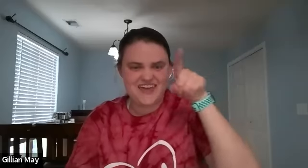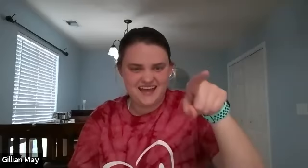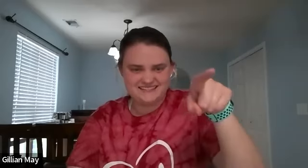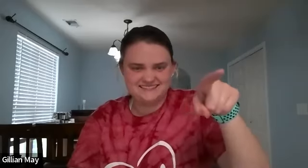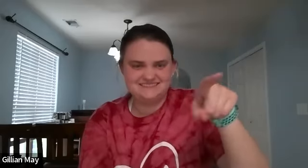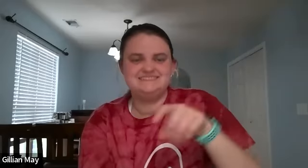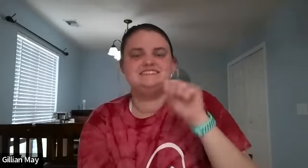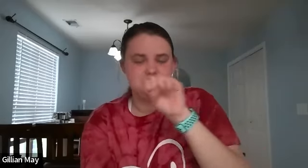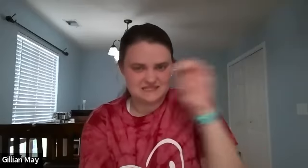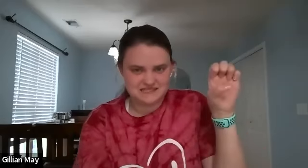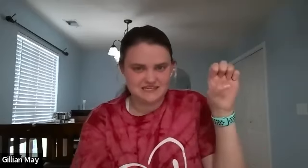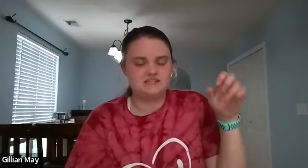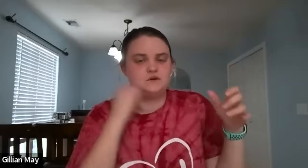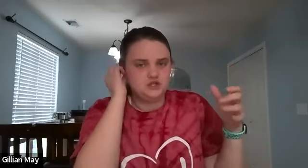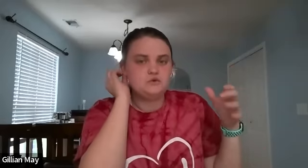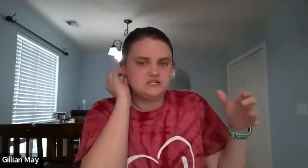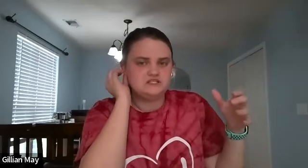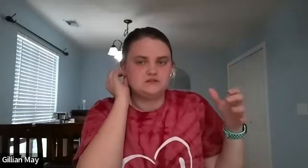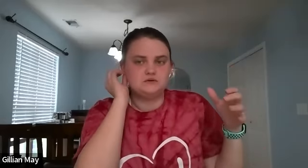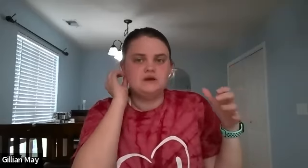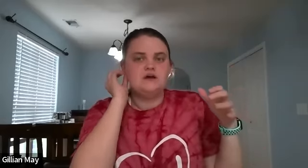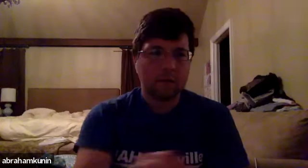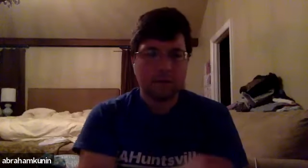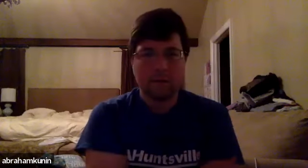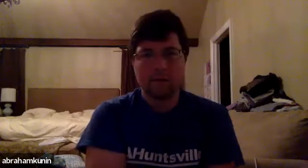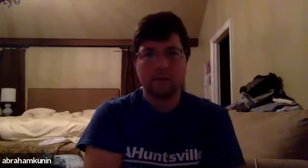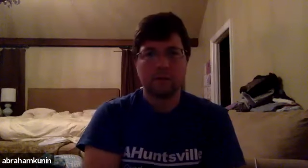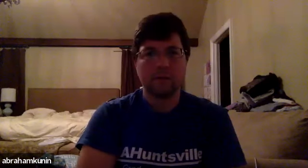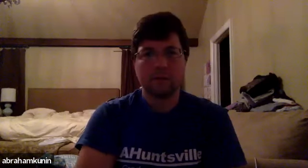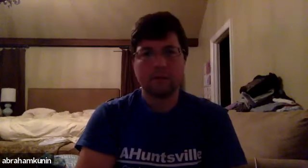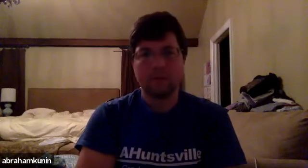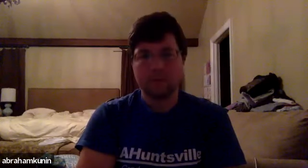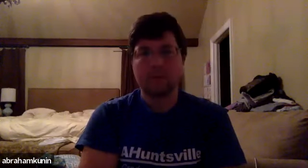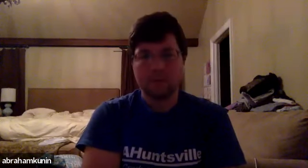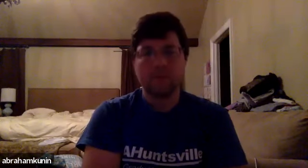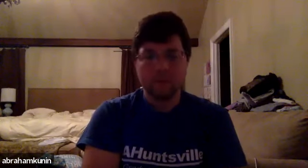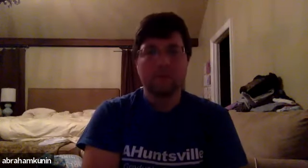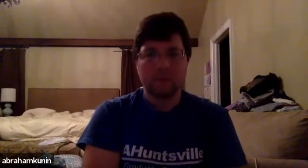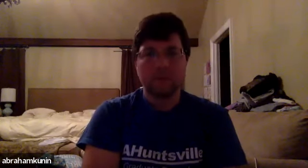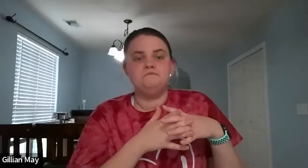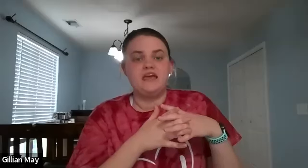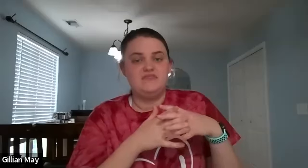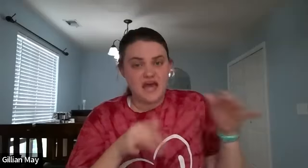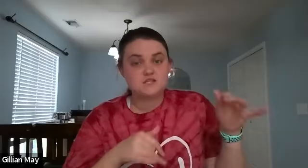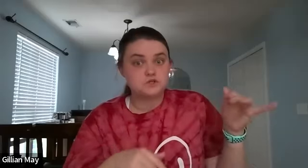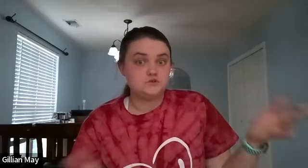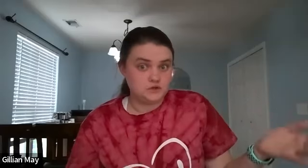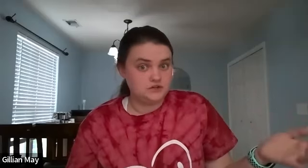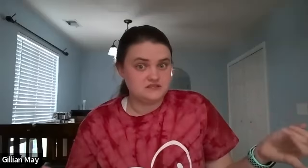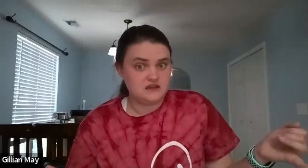that. Yeah. So the C is where you would do that I am going to store. And that's where you would use the sign